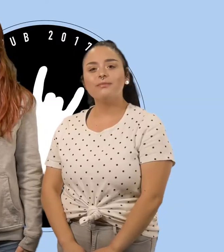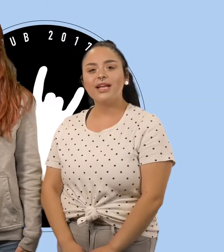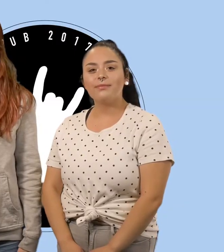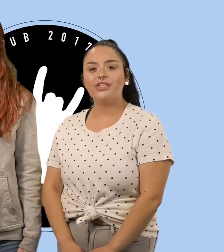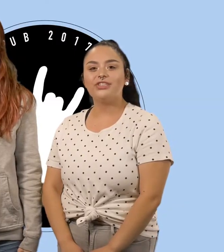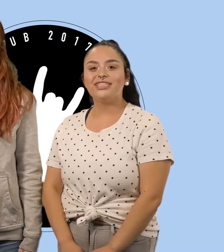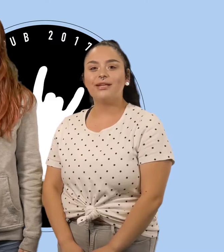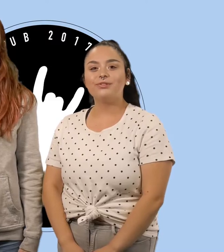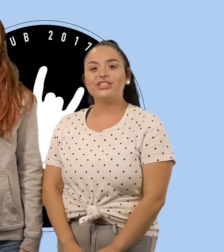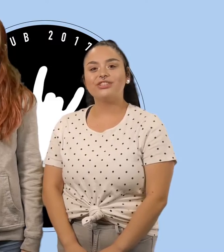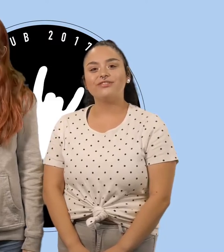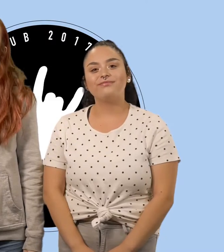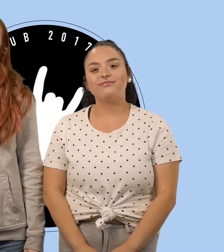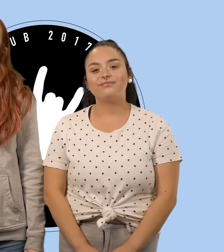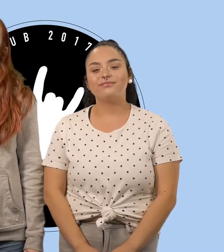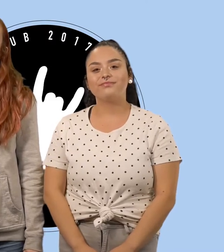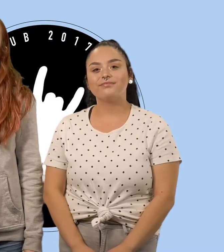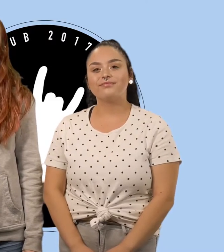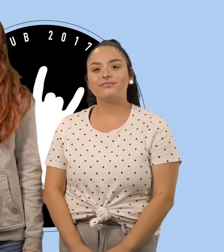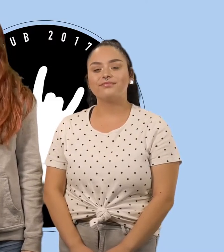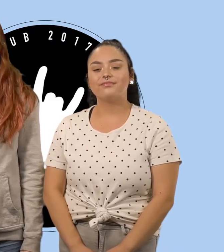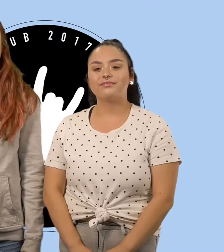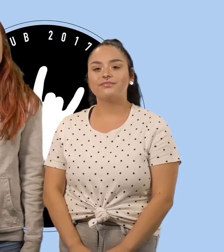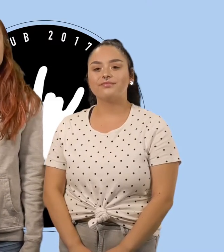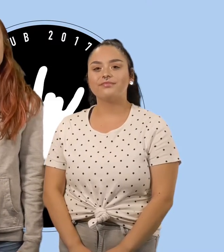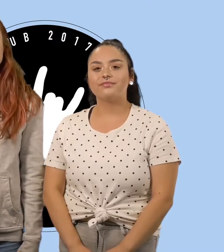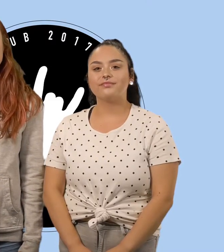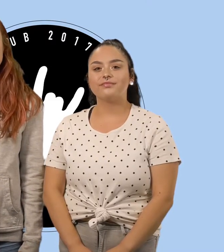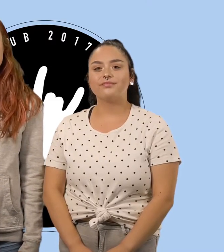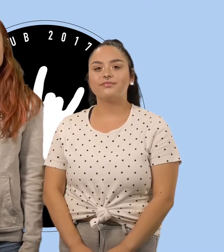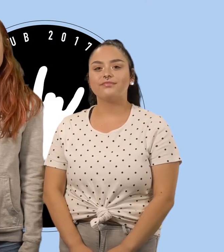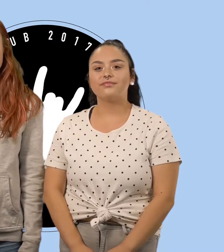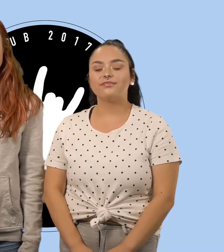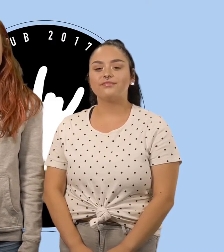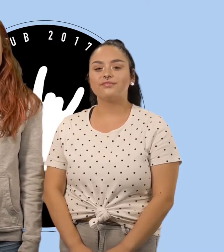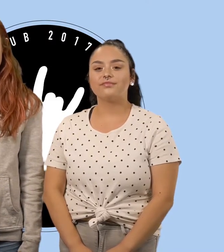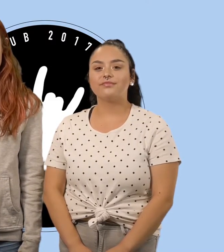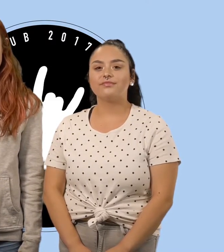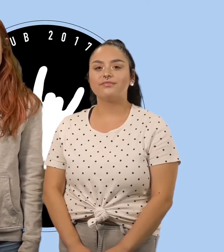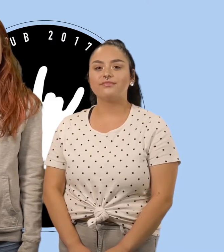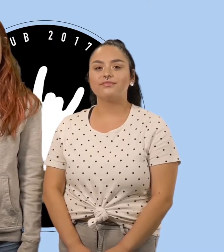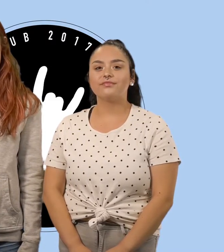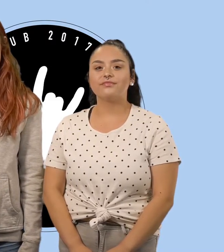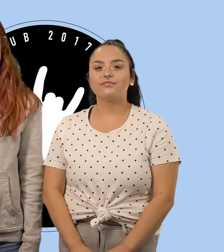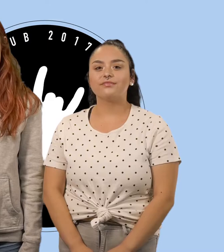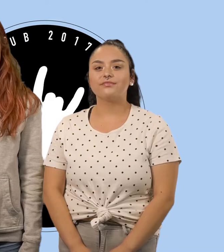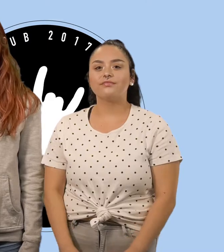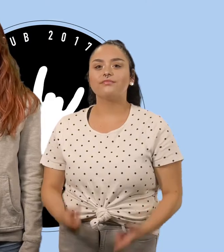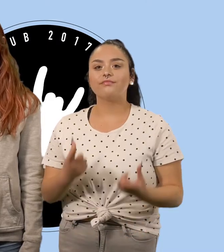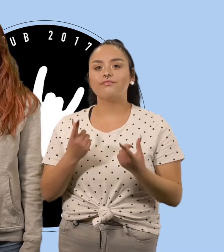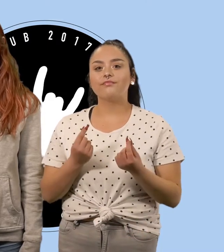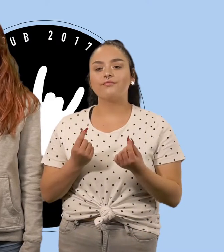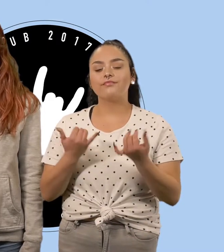back, Patriots. I'm Crystal. And I'm Shane. This week, we'll be continuing on our conversation by asking, what are you doing